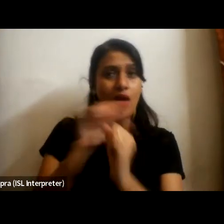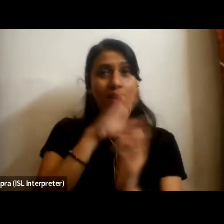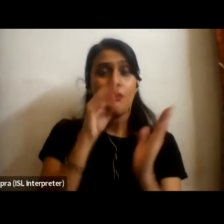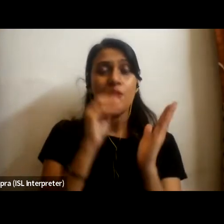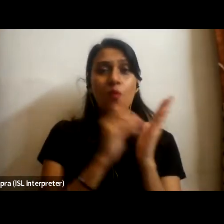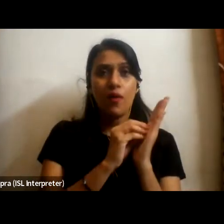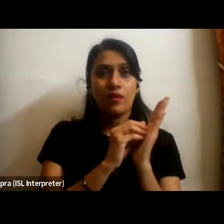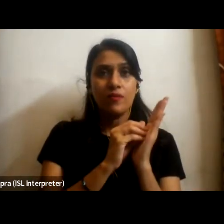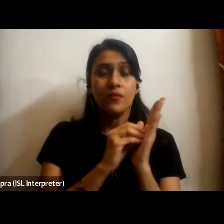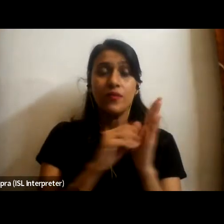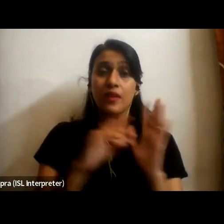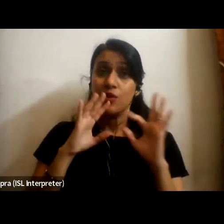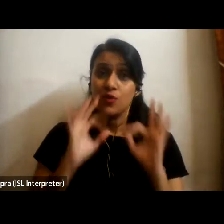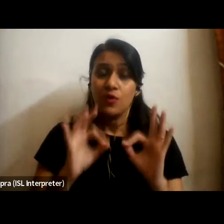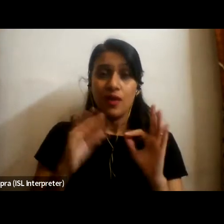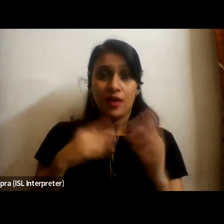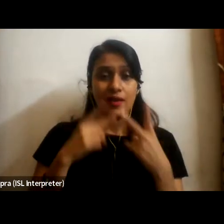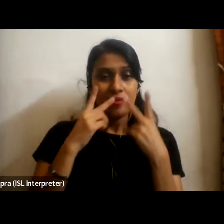I will start with